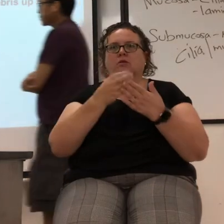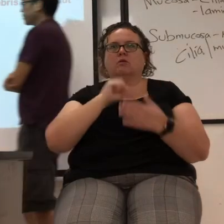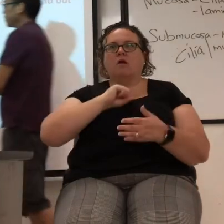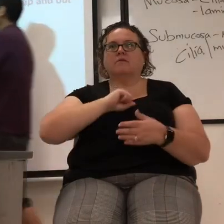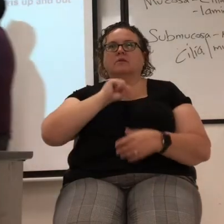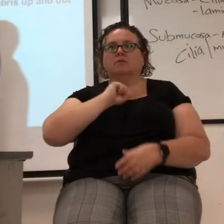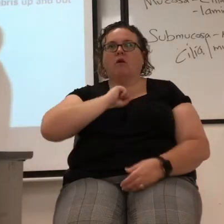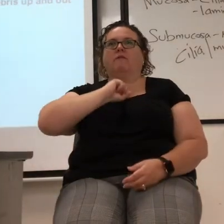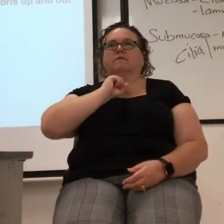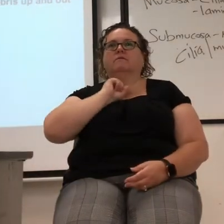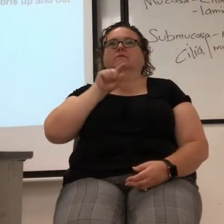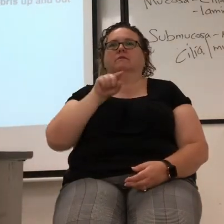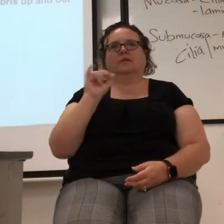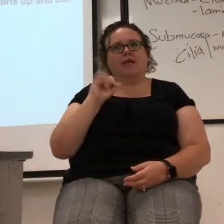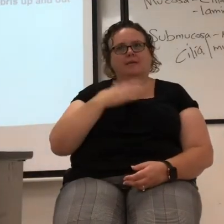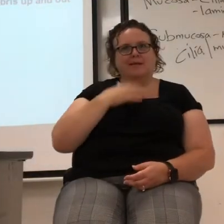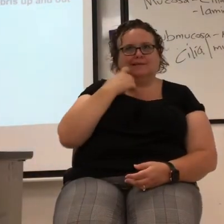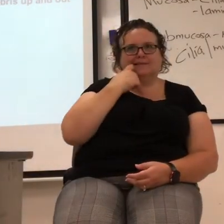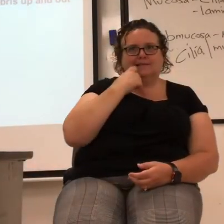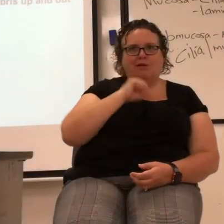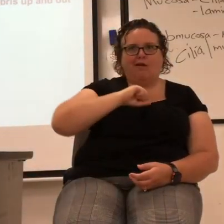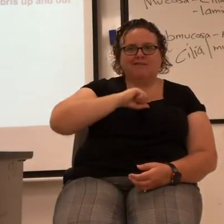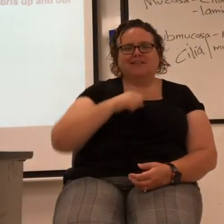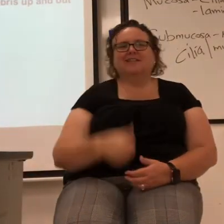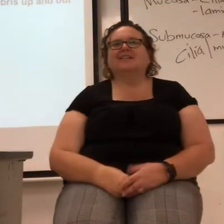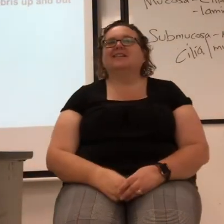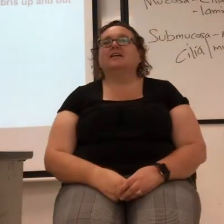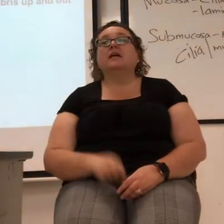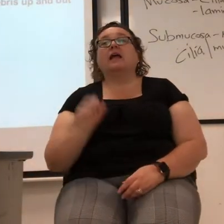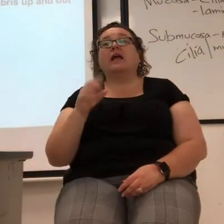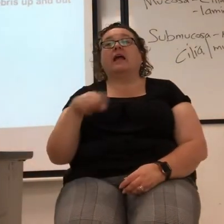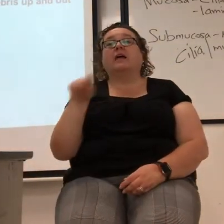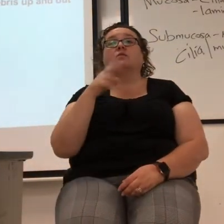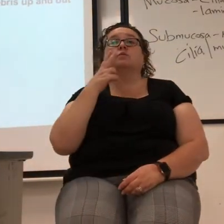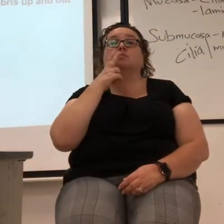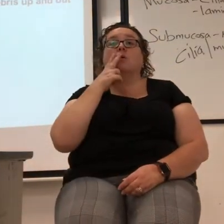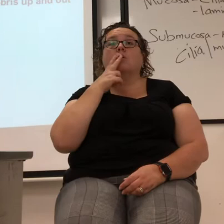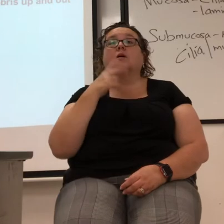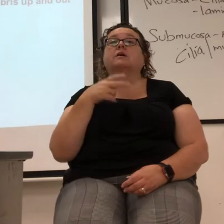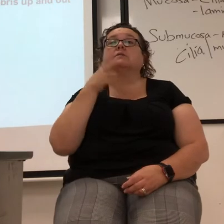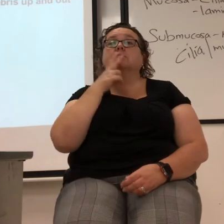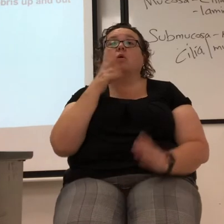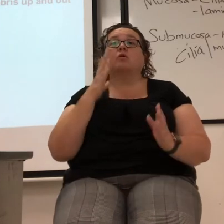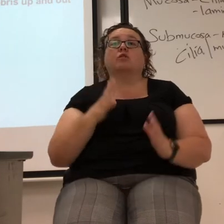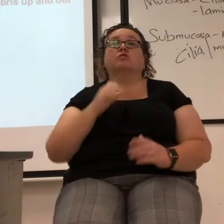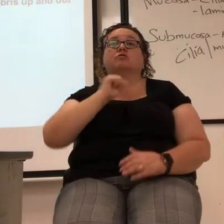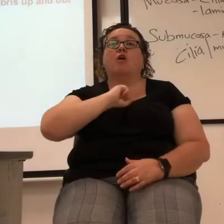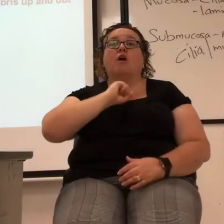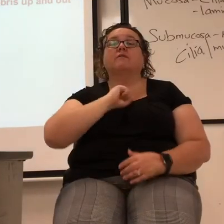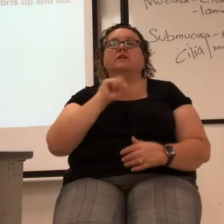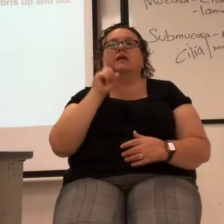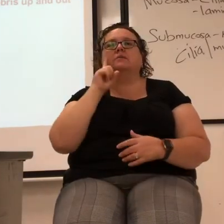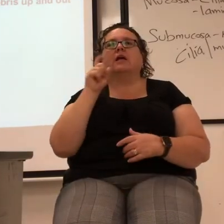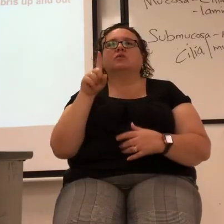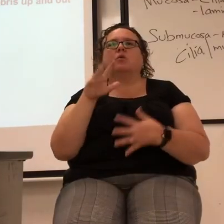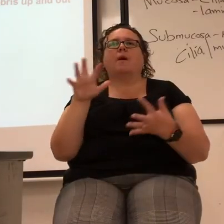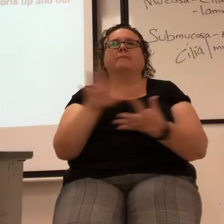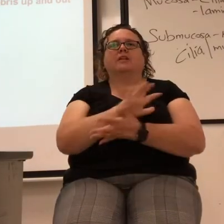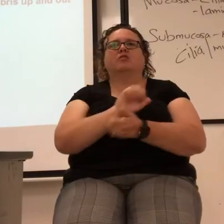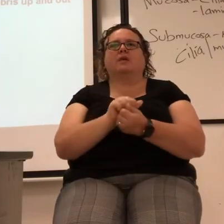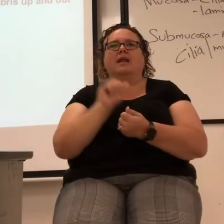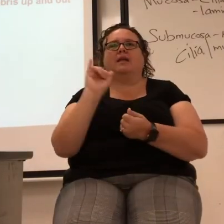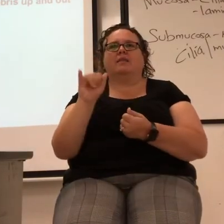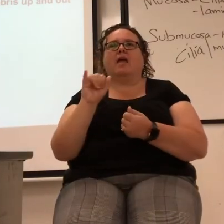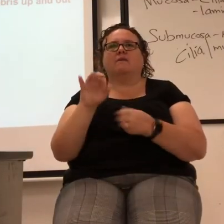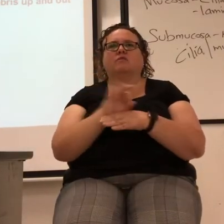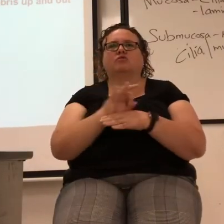that. But when, if you smoke, smoker's cough is you're obliterating this mucus escalator function.